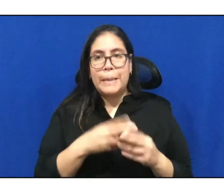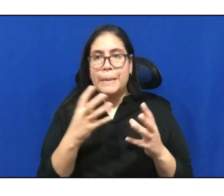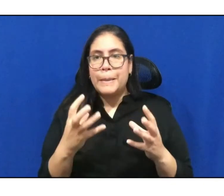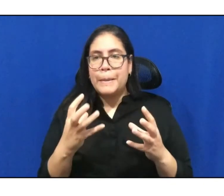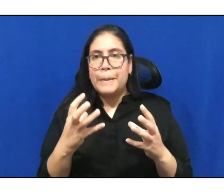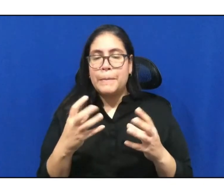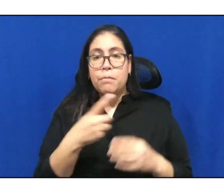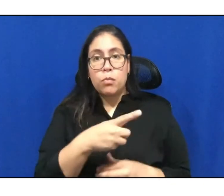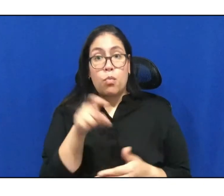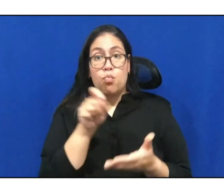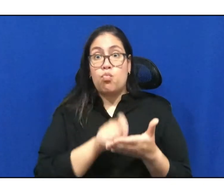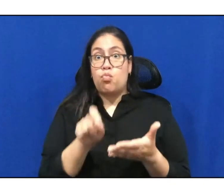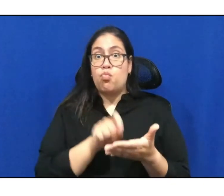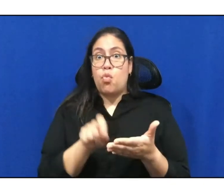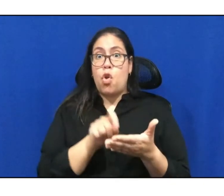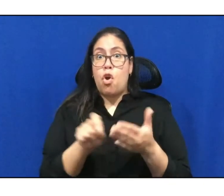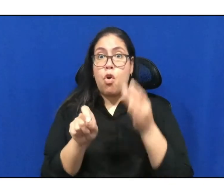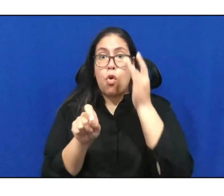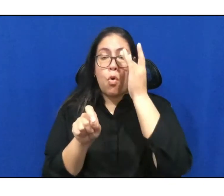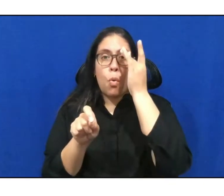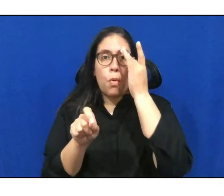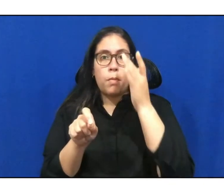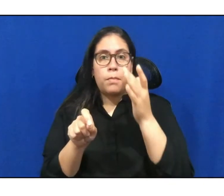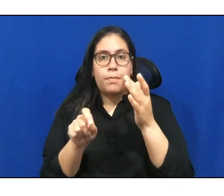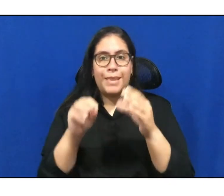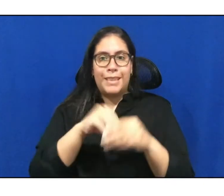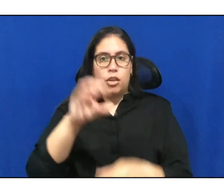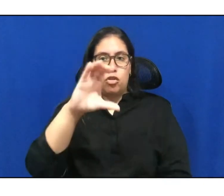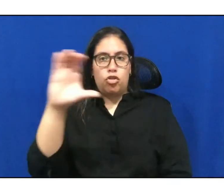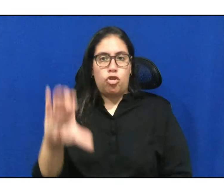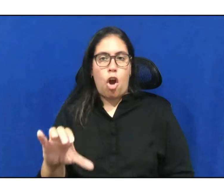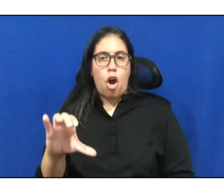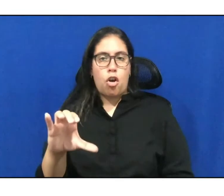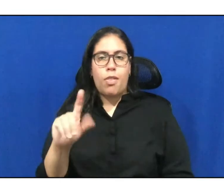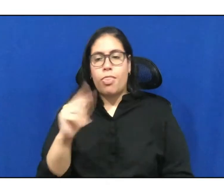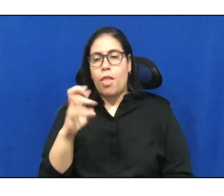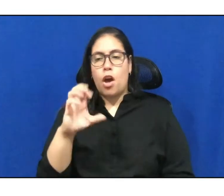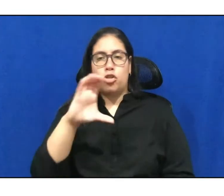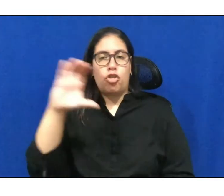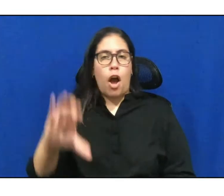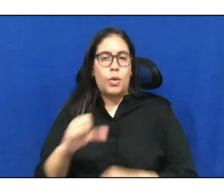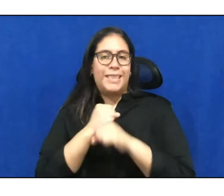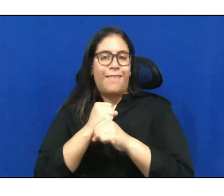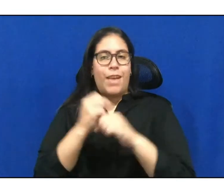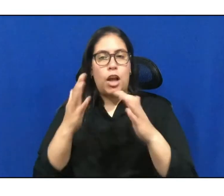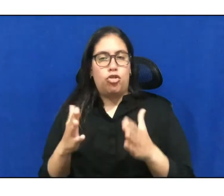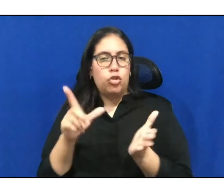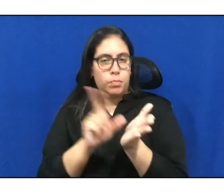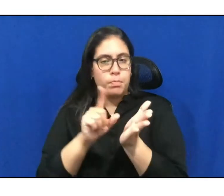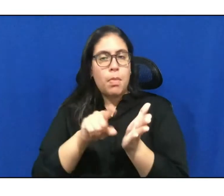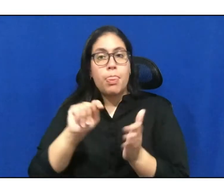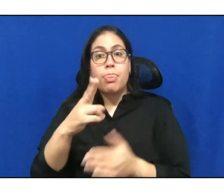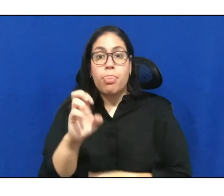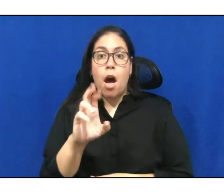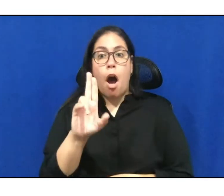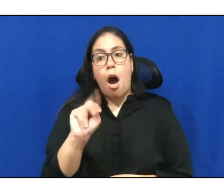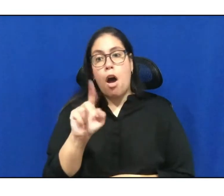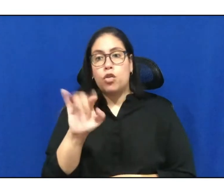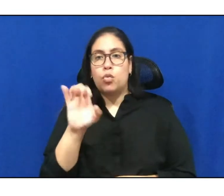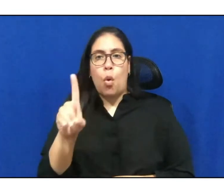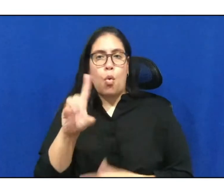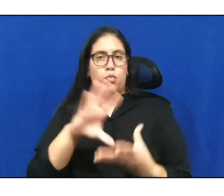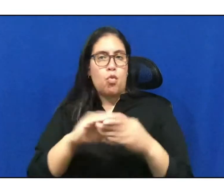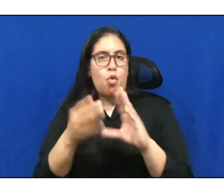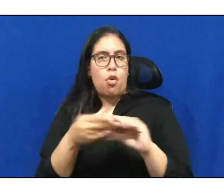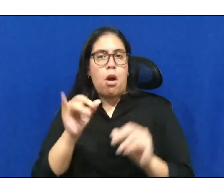a piece in the Chicago Defender that's called "The Untold Story of Mamie," of Mamie Bradley, because that's what she